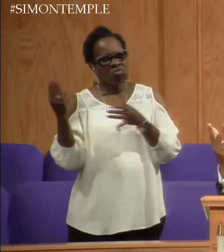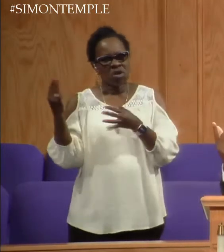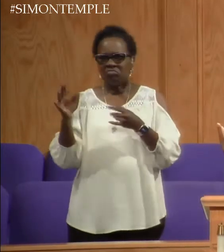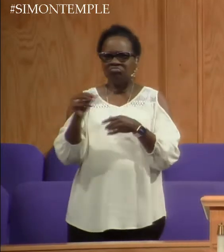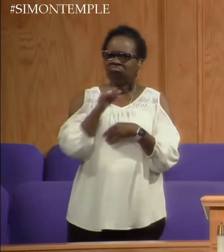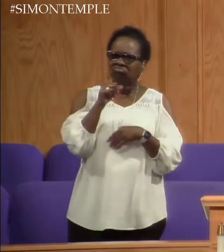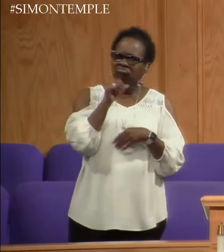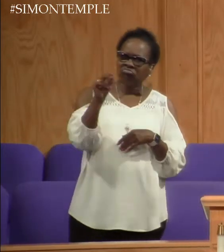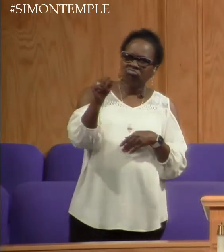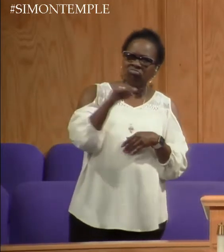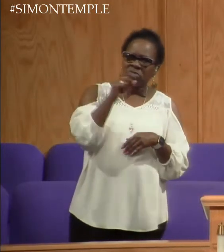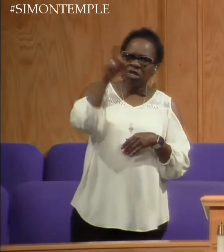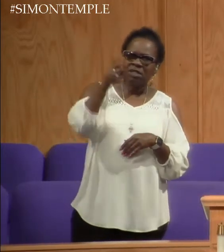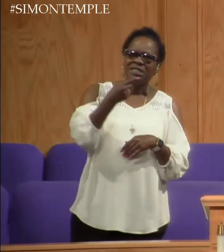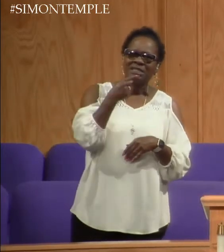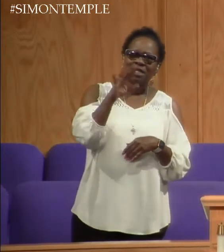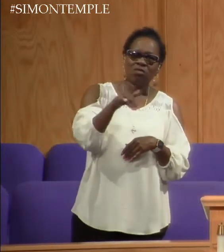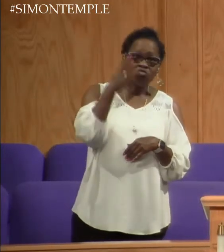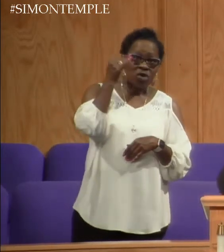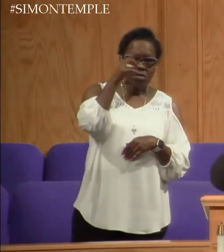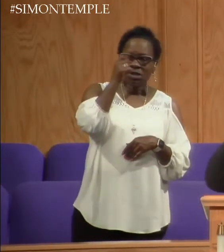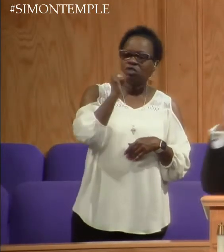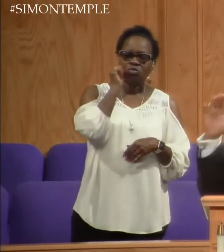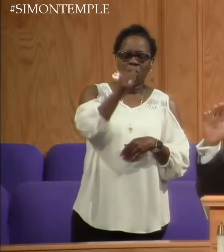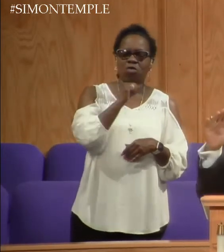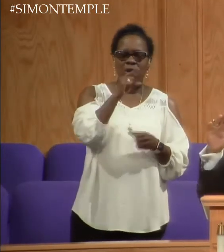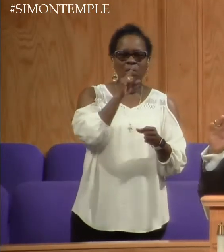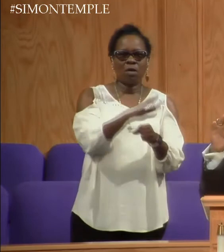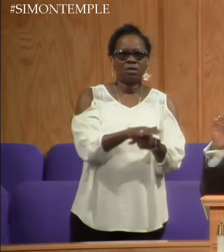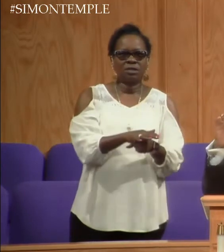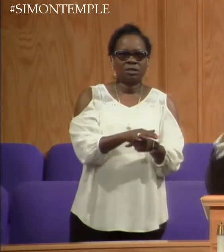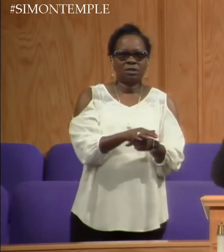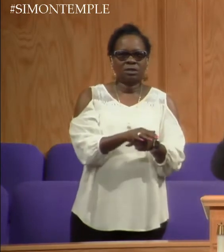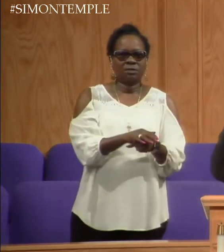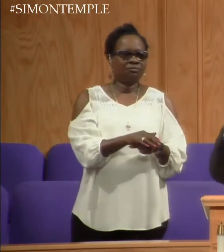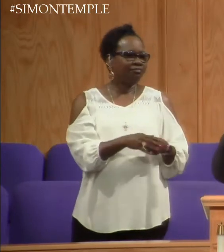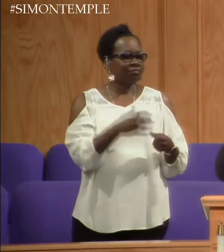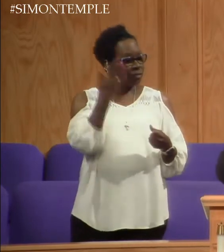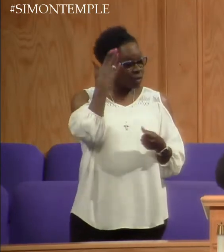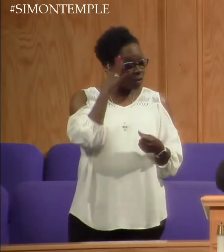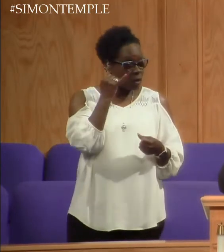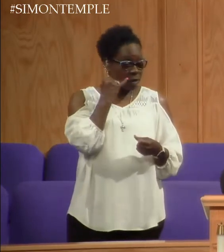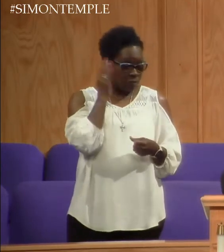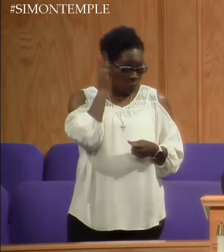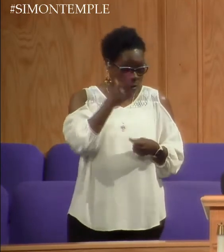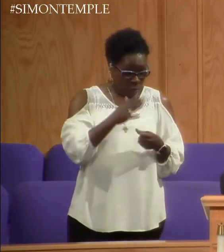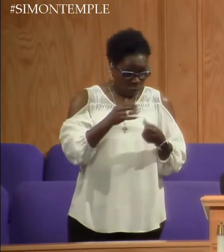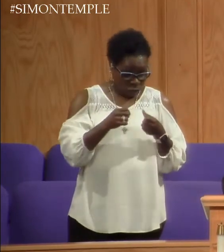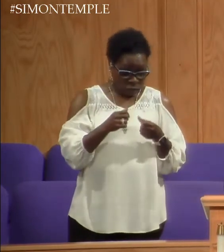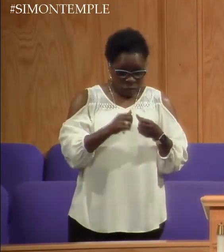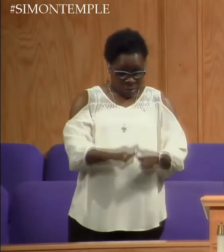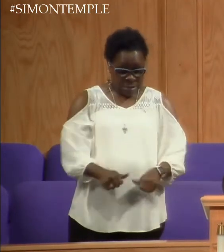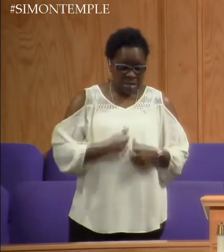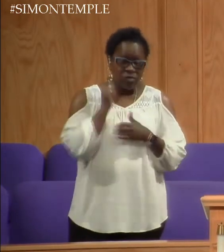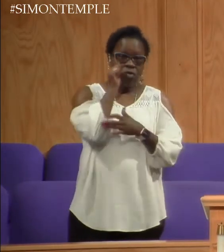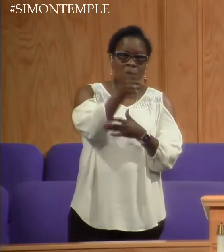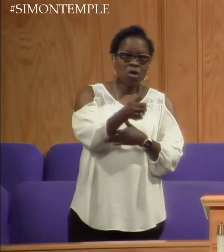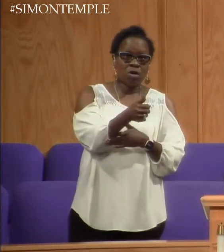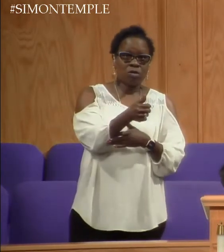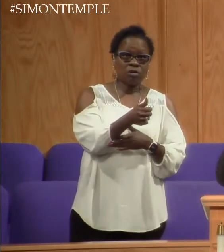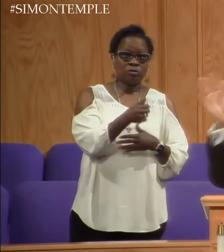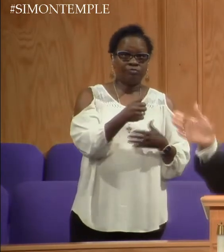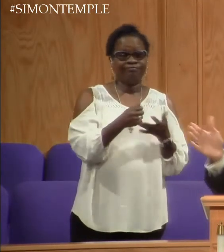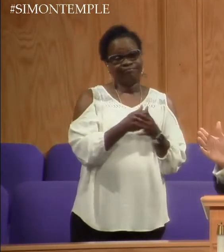be there. Let me tell you, tomorrow's not promised to any of us. During this season and time, it's shown us one thing. You can be here